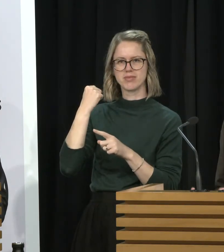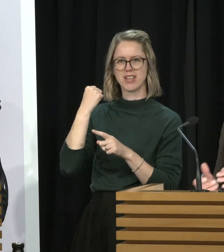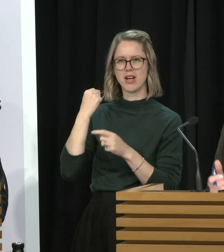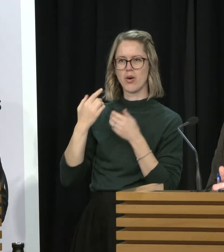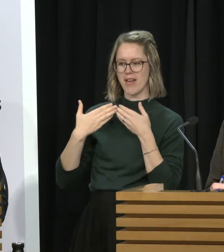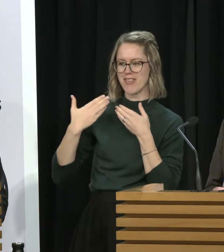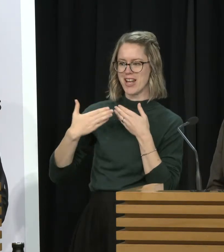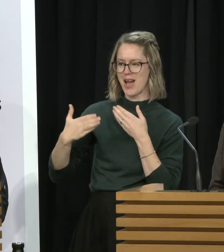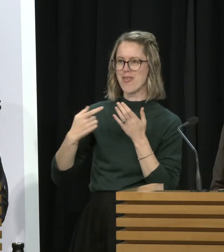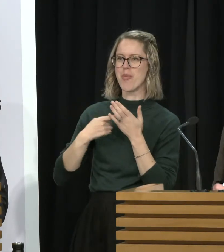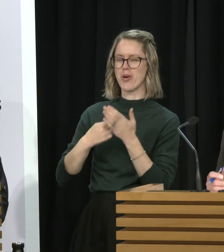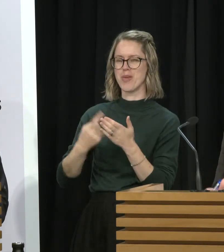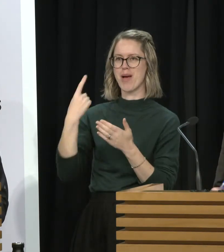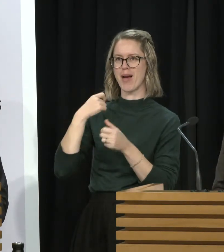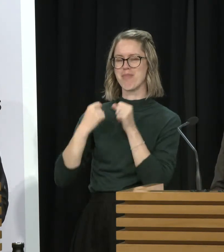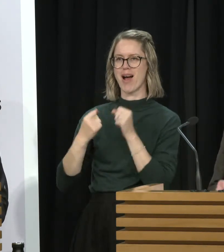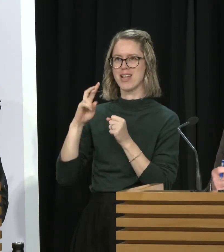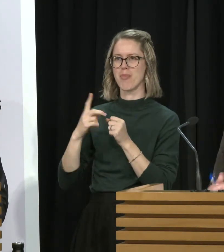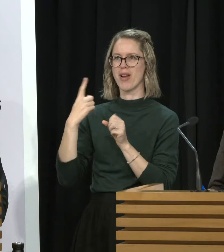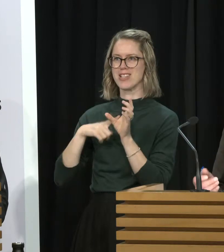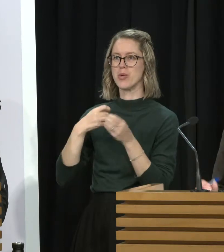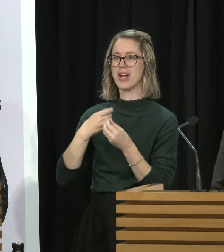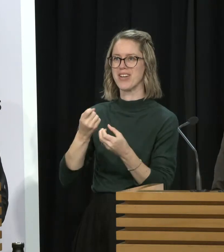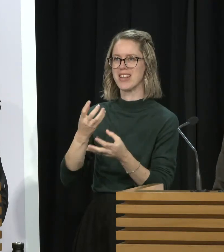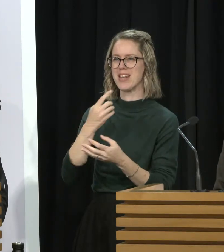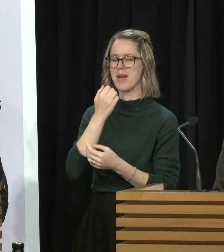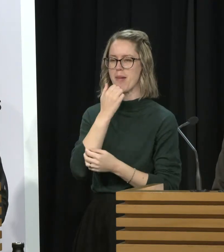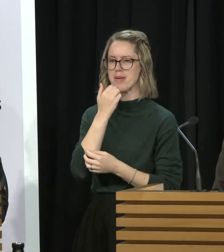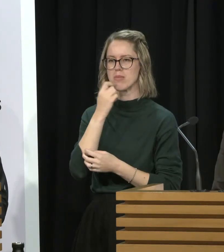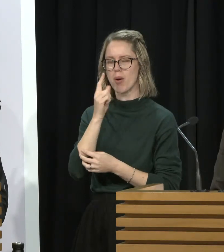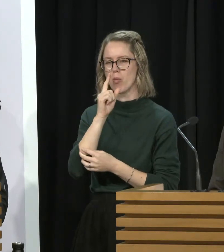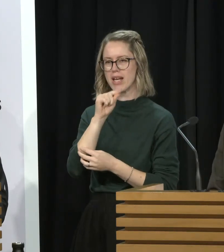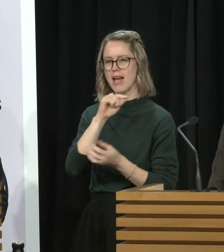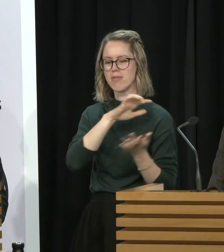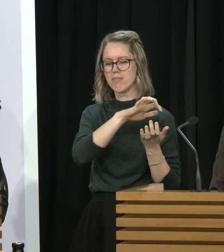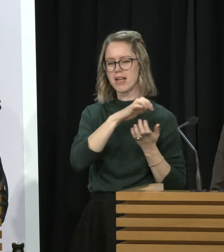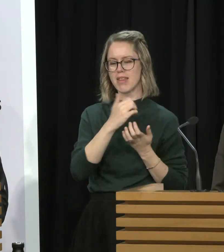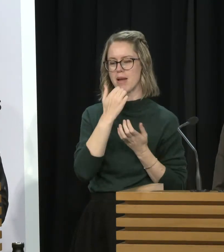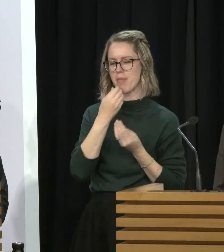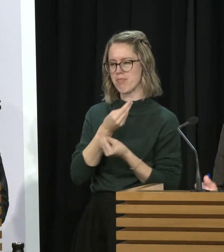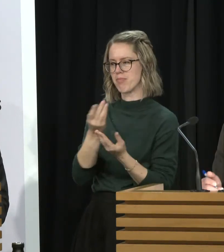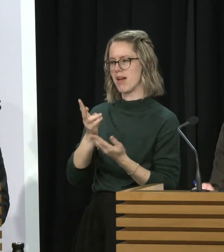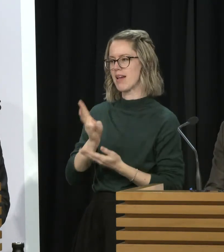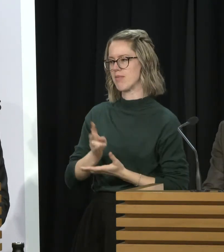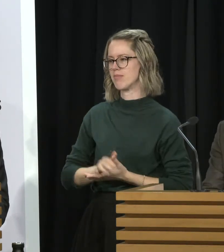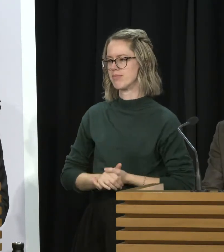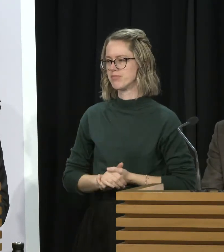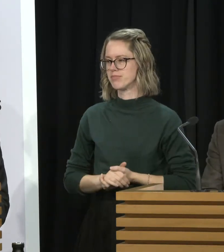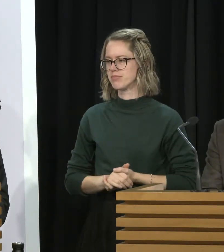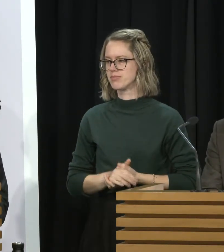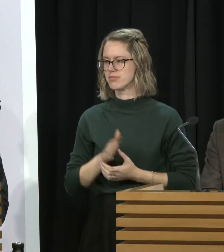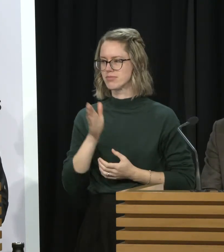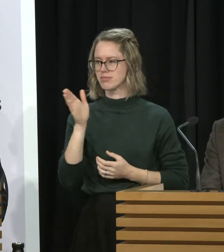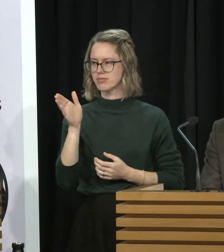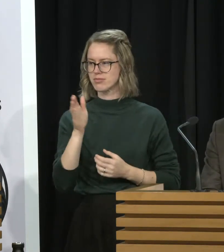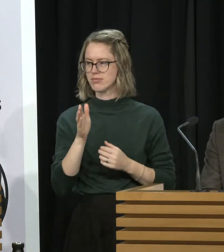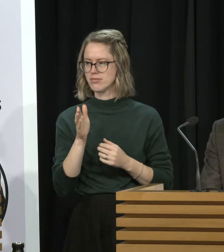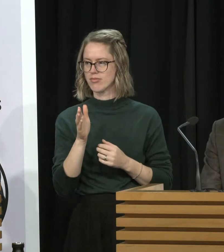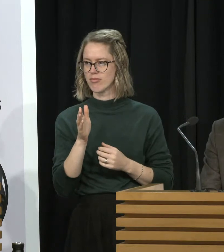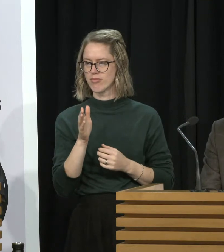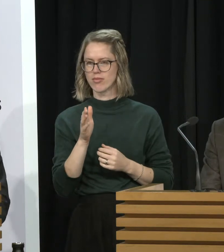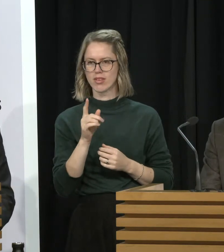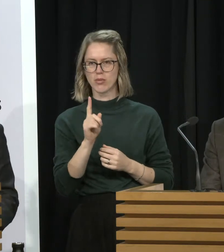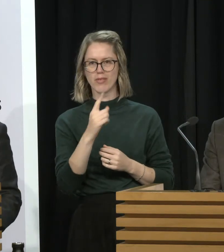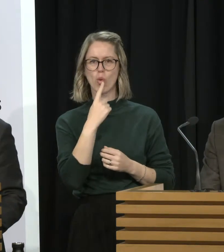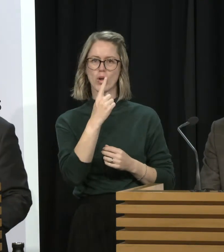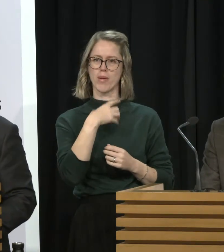daily back in March and April last year, but we'll come back and just see what and provide data on the current state of readiness. Basically asking if we ordered